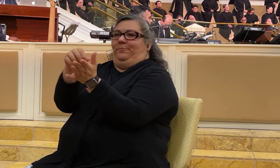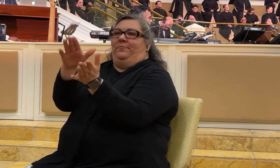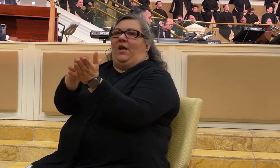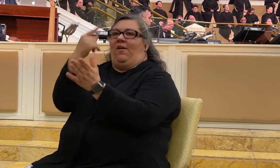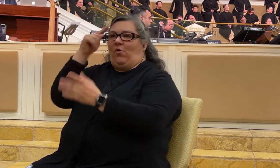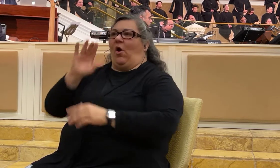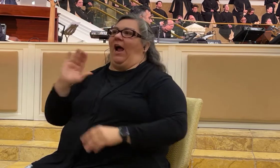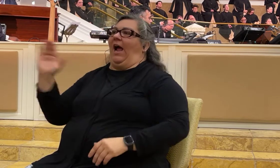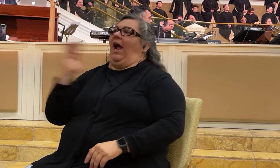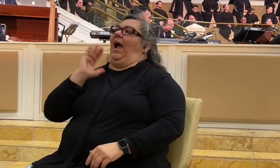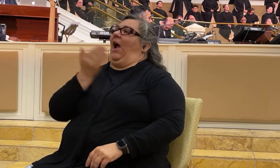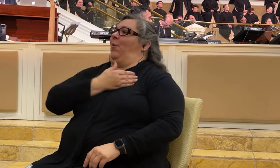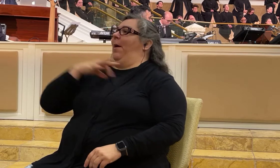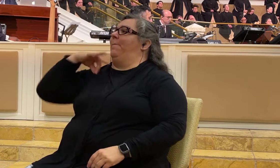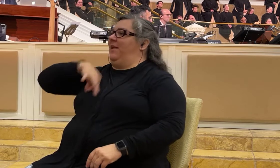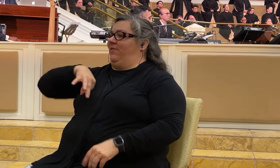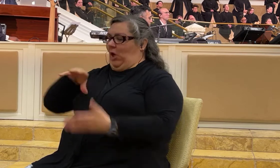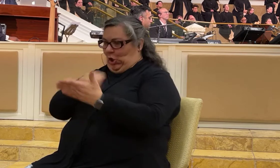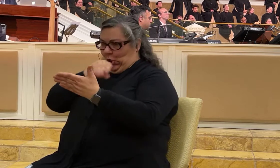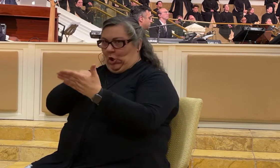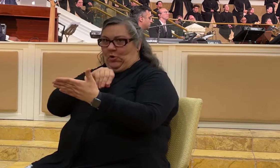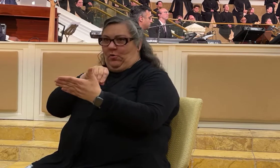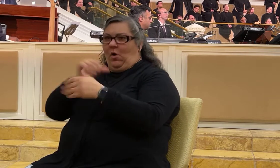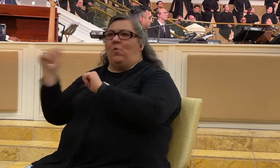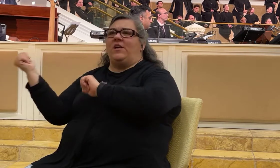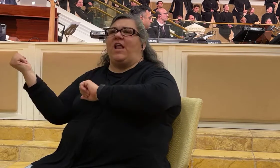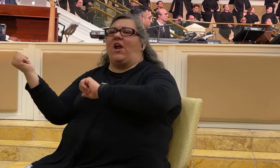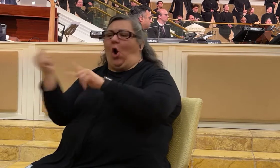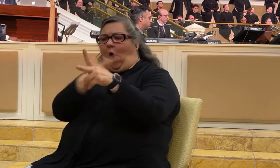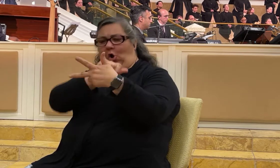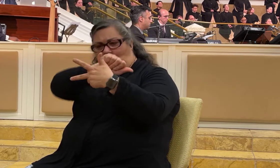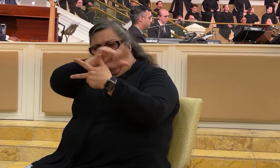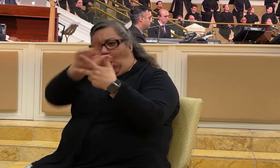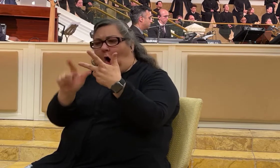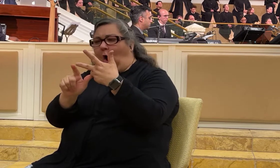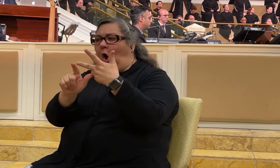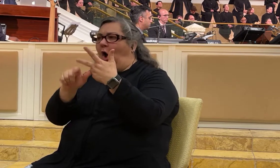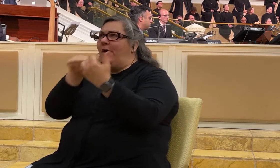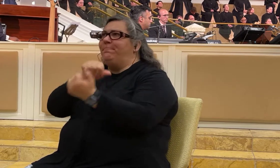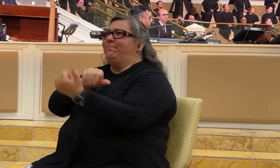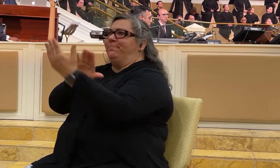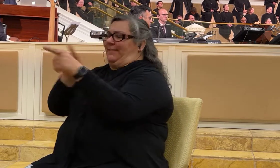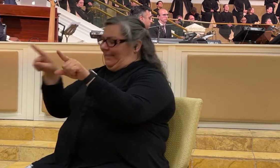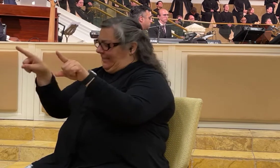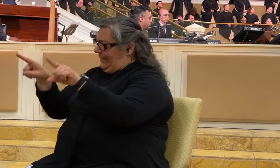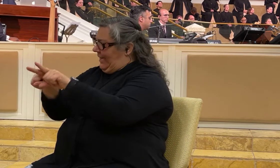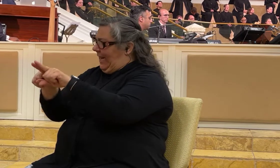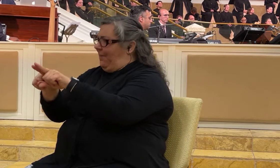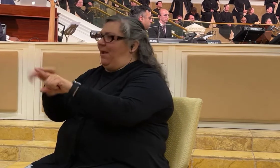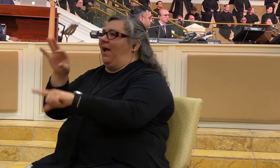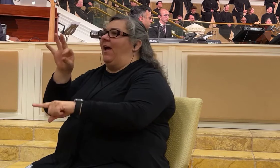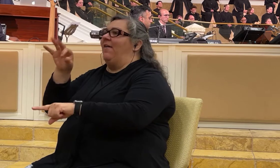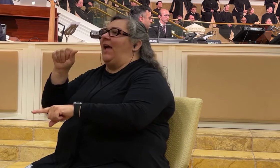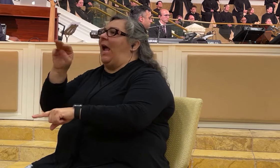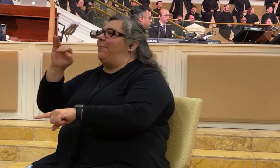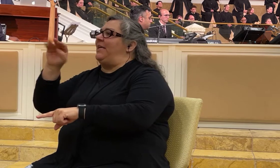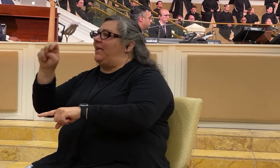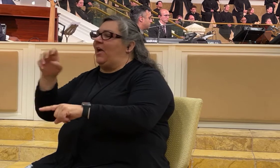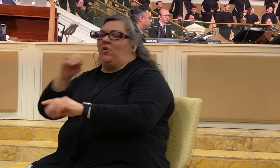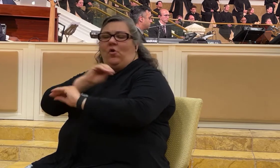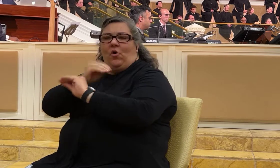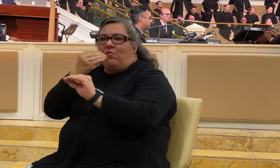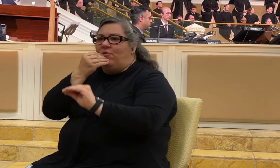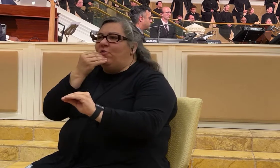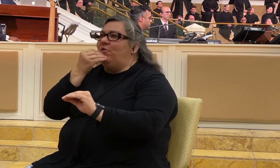tonight. All of them face the same famine. All of them face the same thing, and all of them face it in the